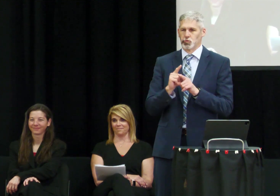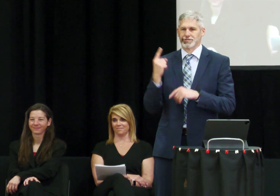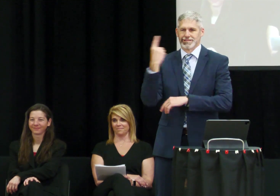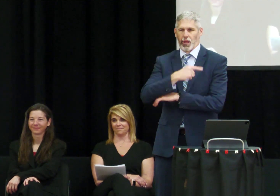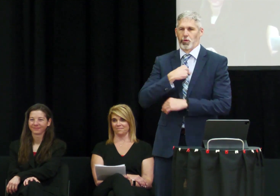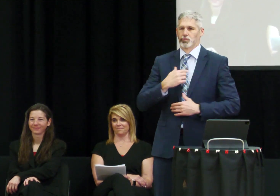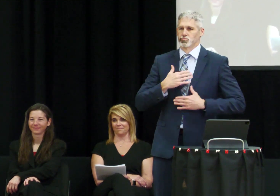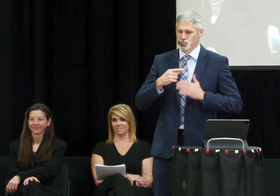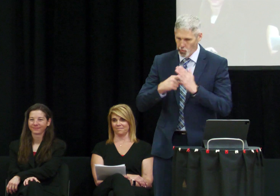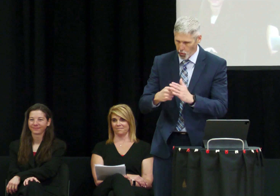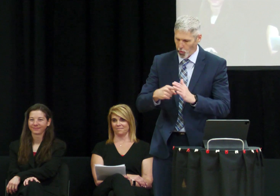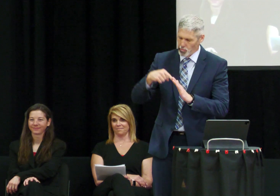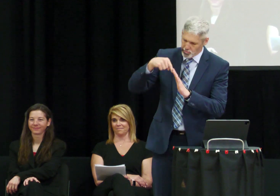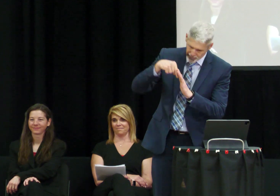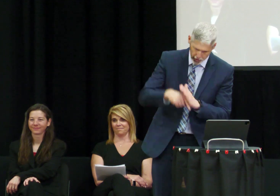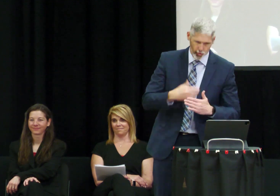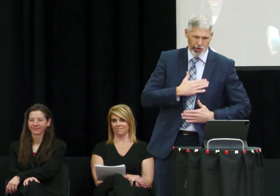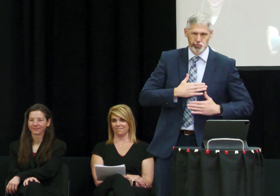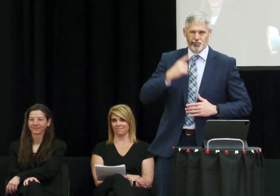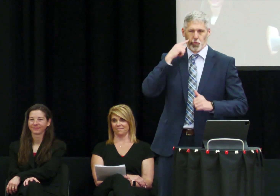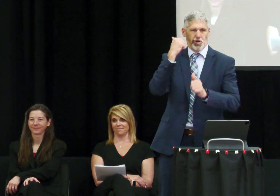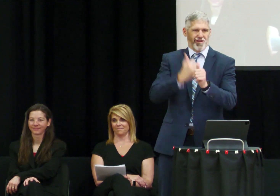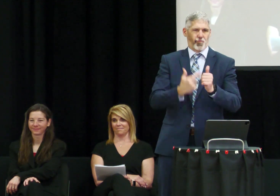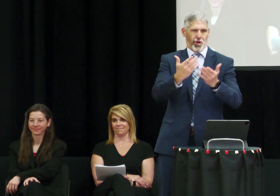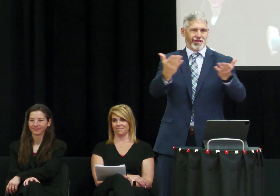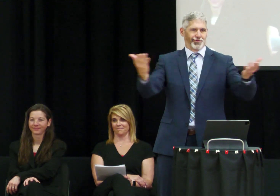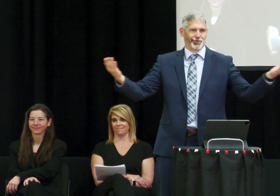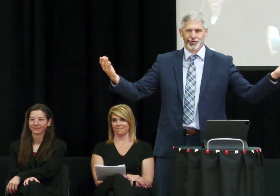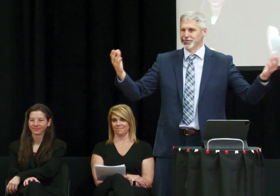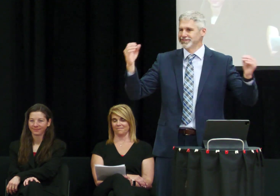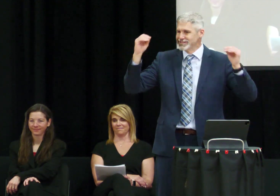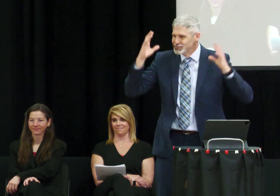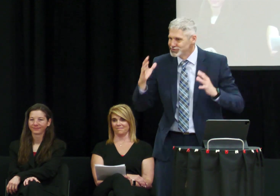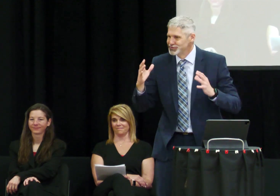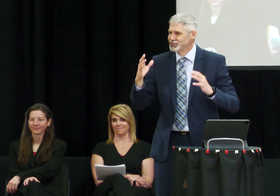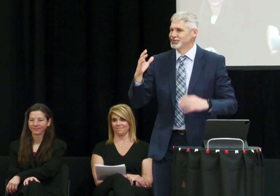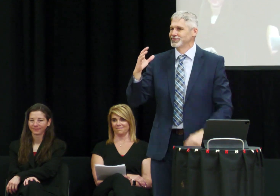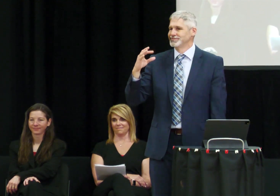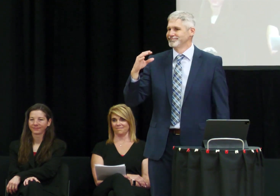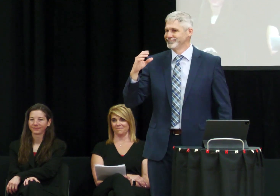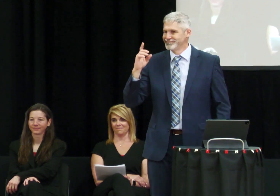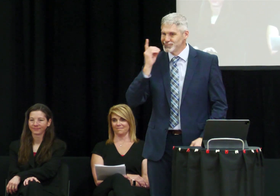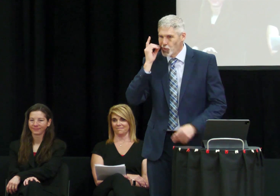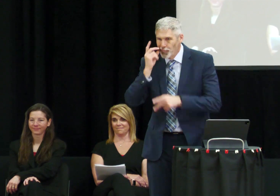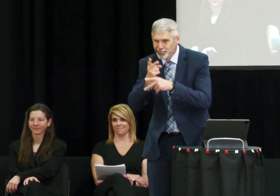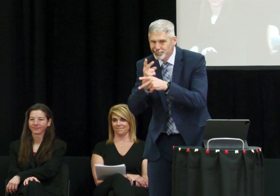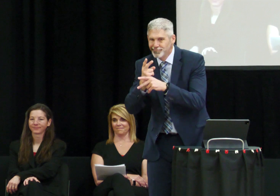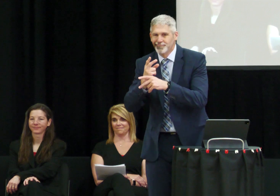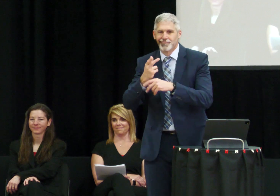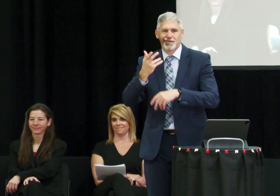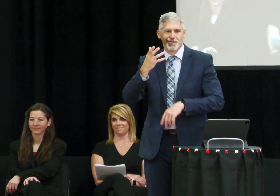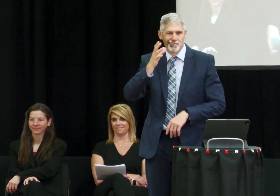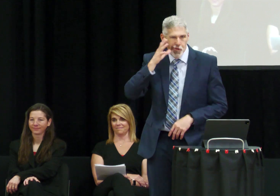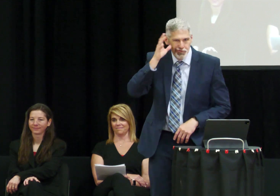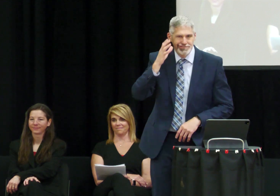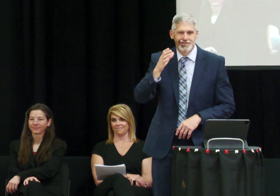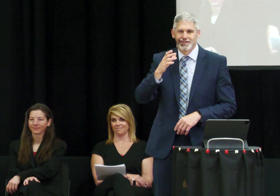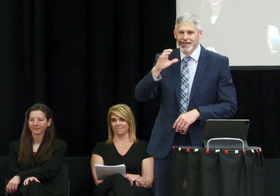Today we are also showing profound gratitude for everyone here, teachers, dorm supervisors,